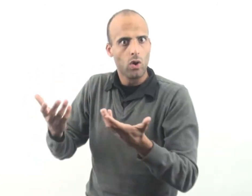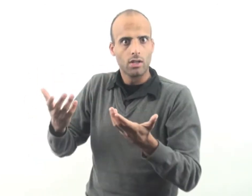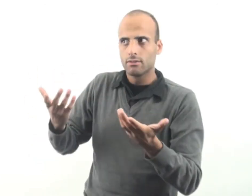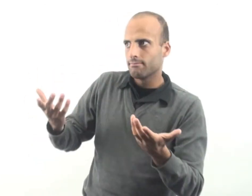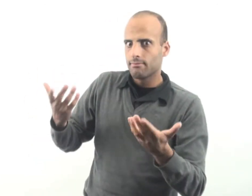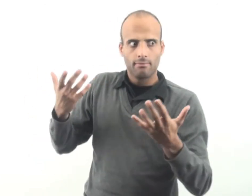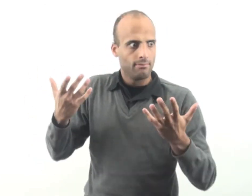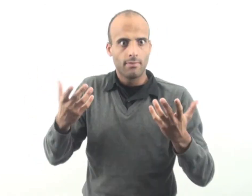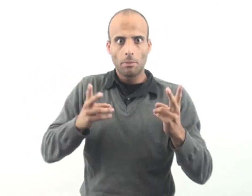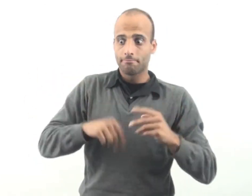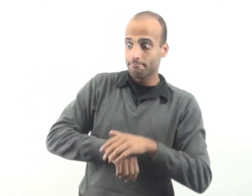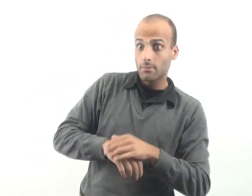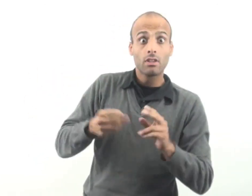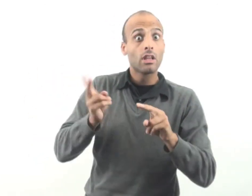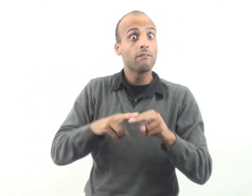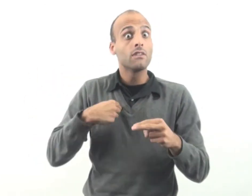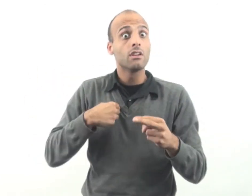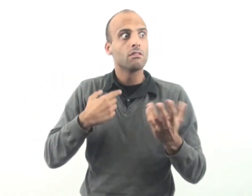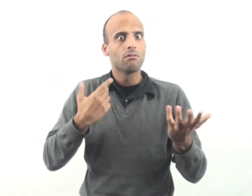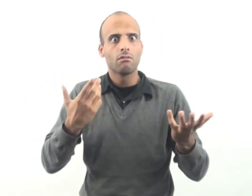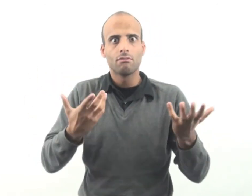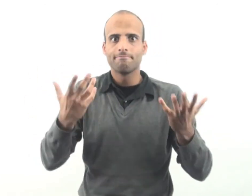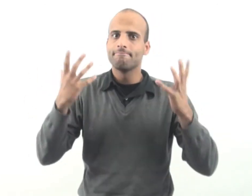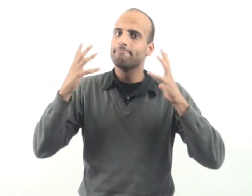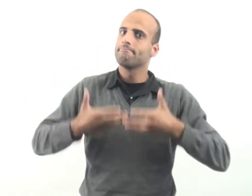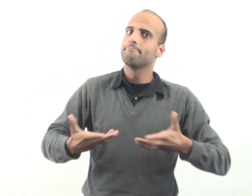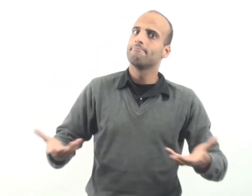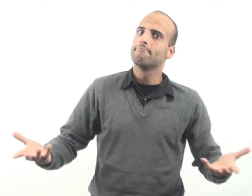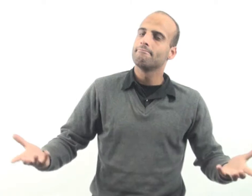keep booking interpreters? What happens if I don't get a budget? It's a nightmare.